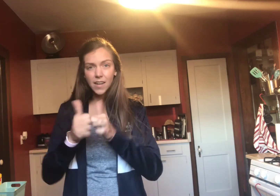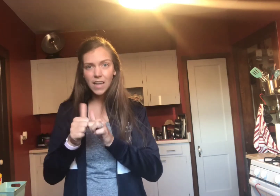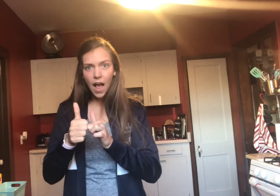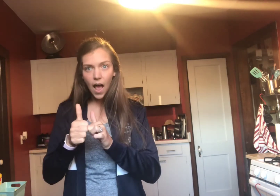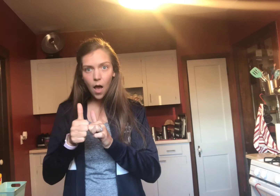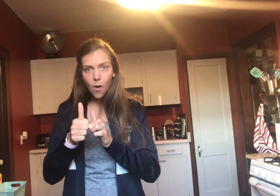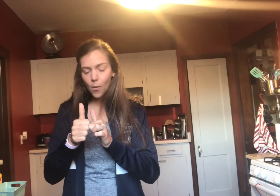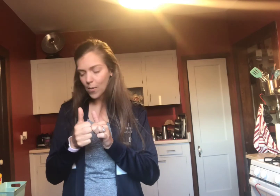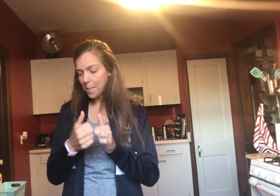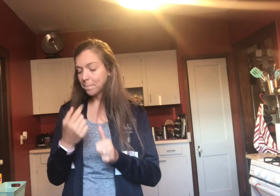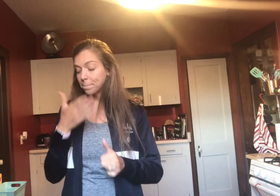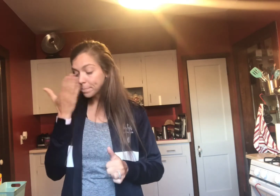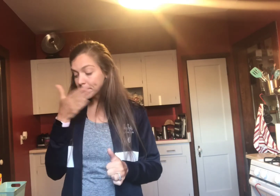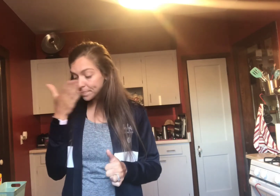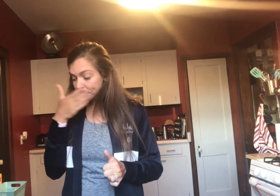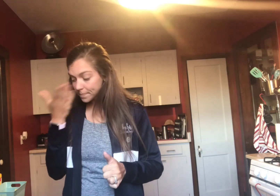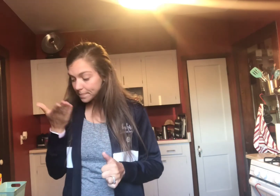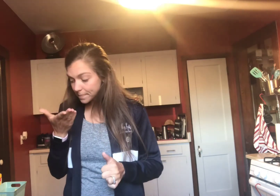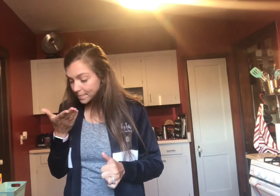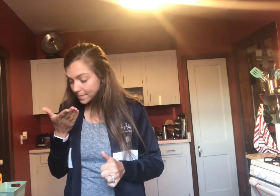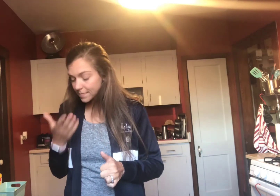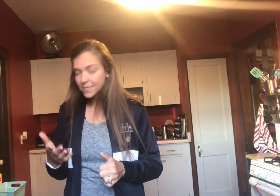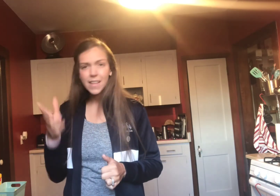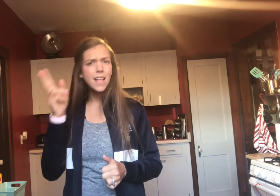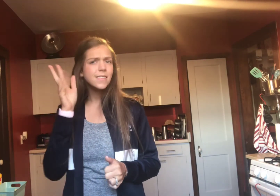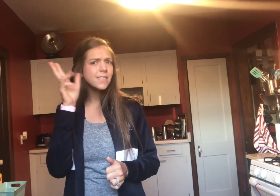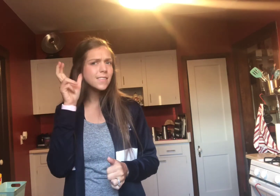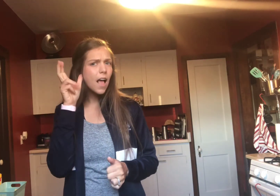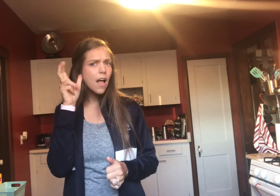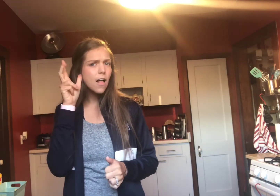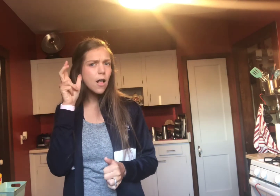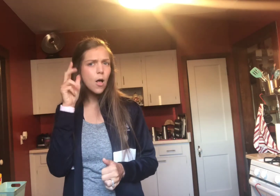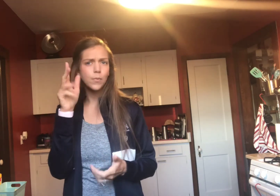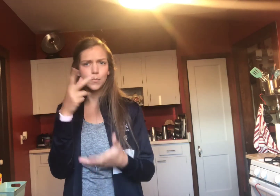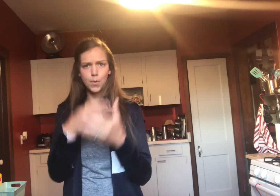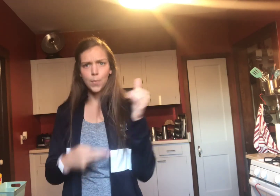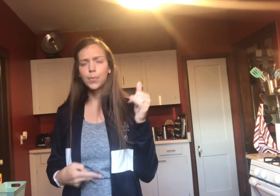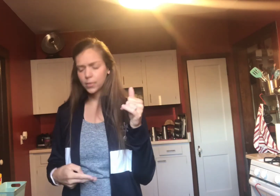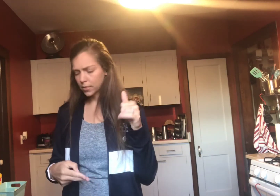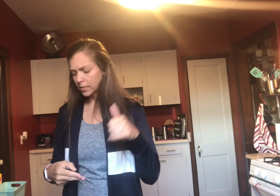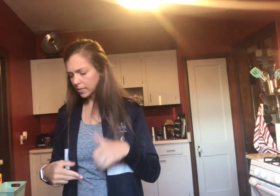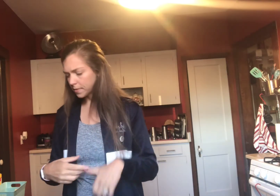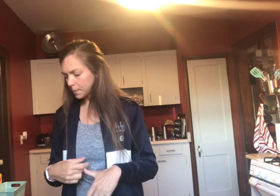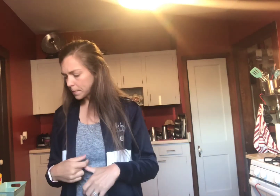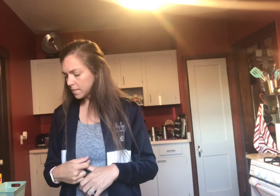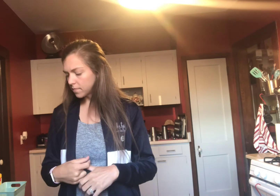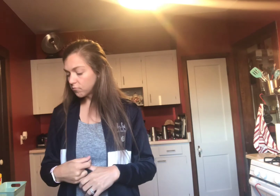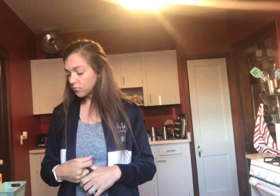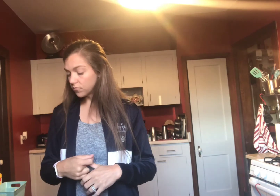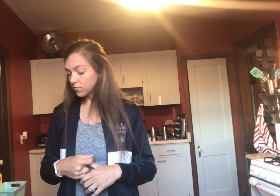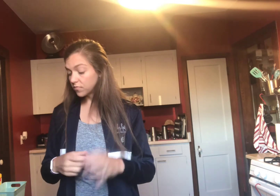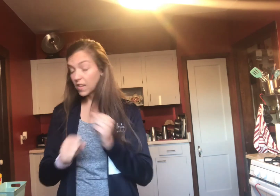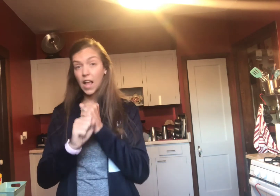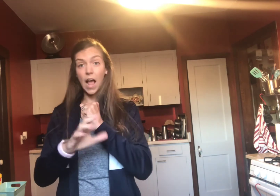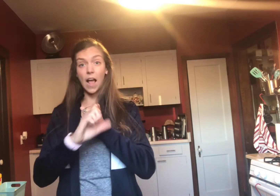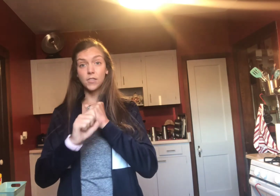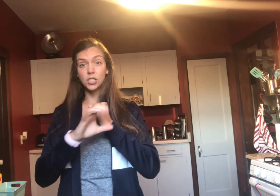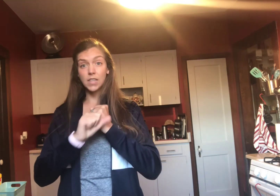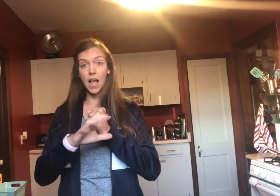During mating season, giant pandas find one another by scent and sound. To advertise their